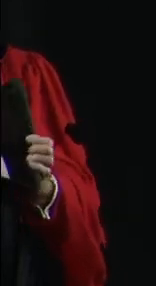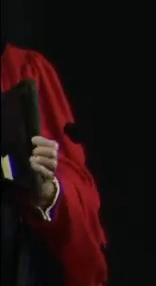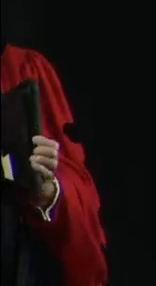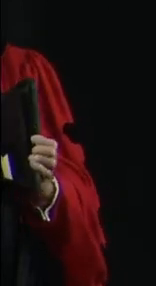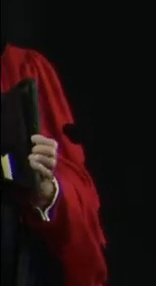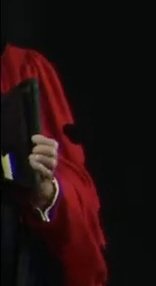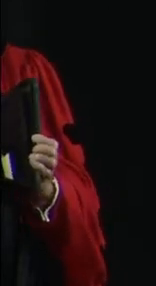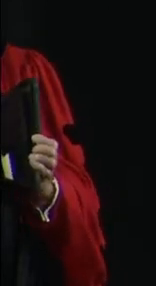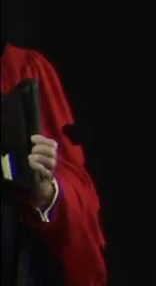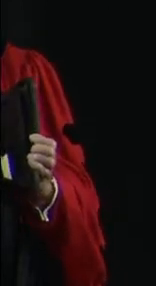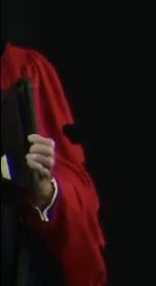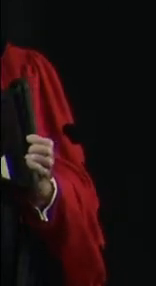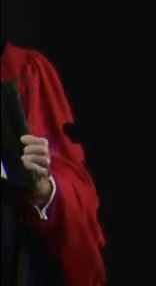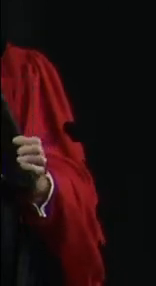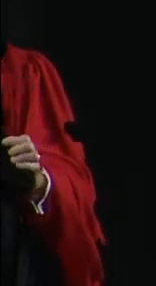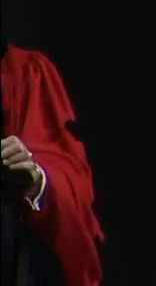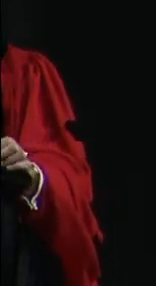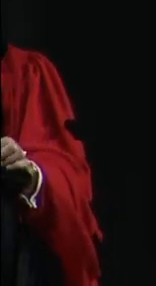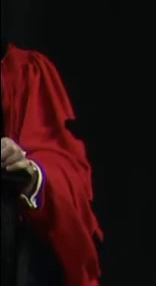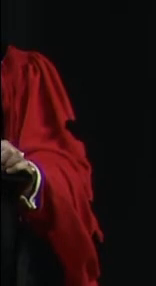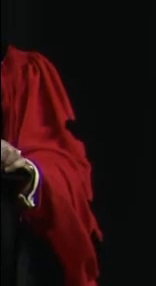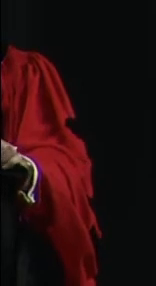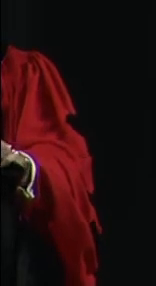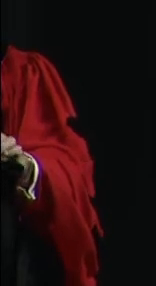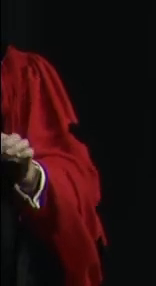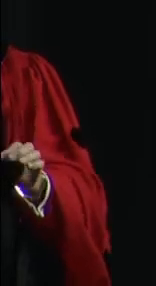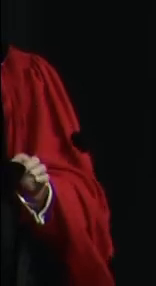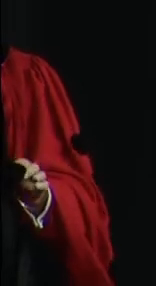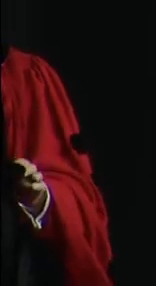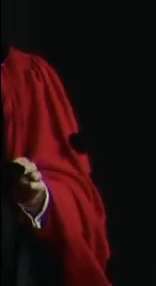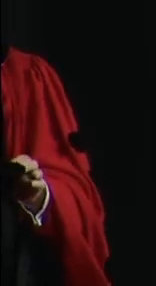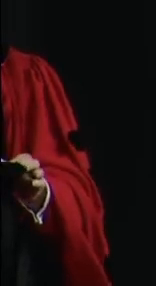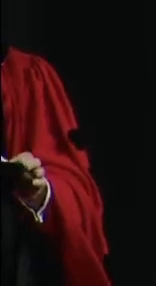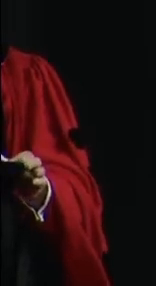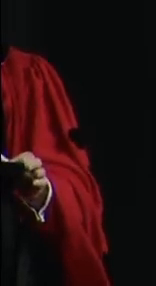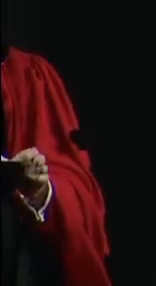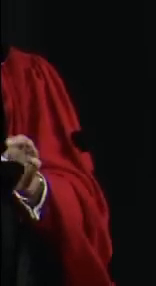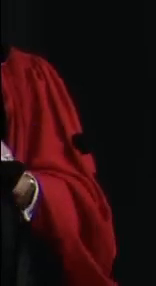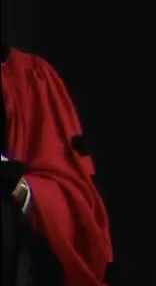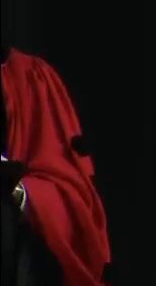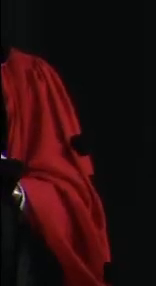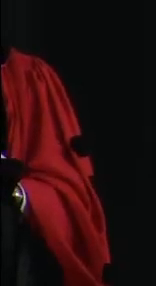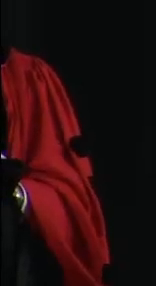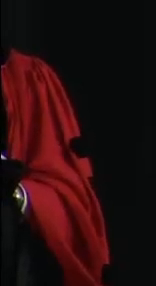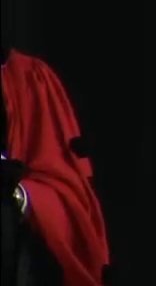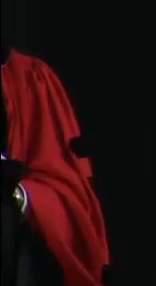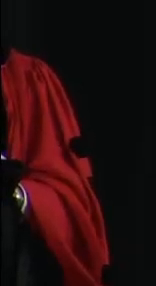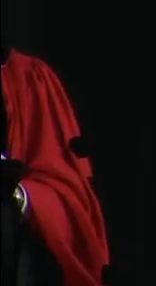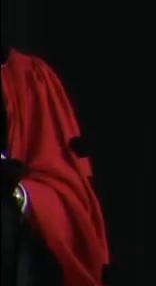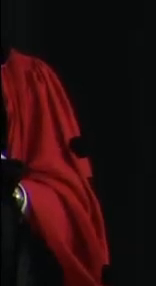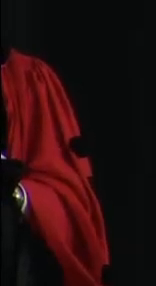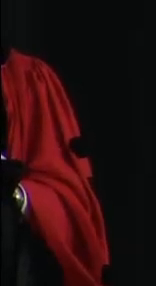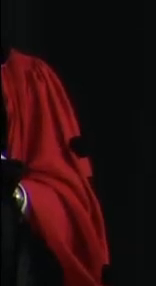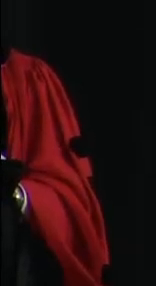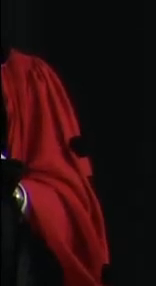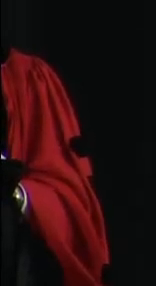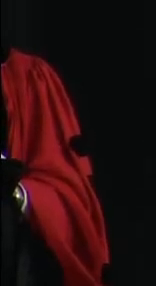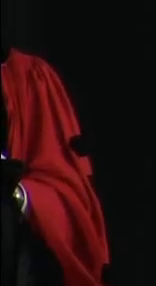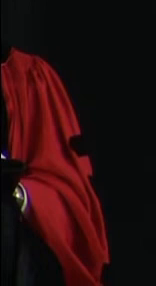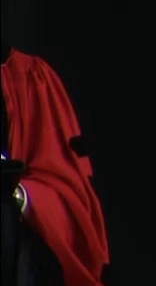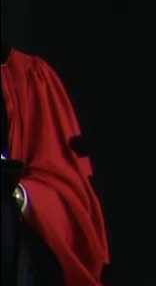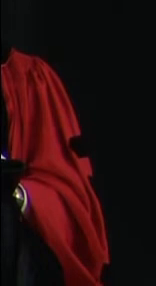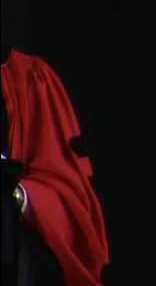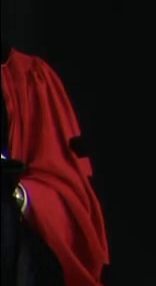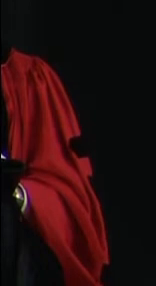sleep hungry, full of dreams and with cravings for a better life. You see, I learned to survive from